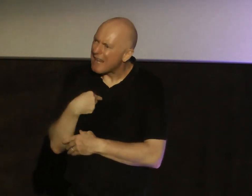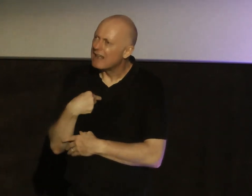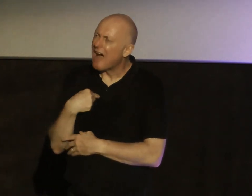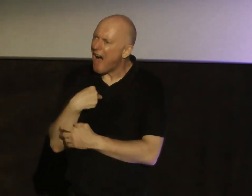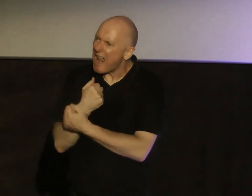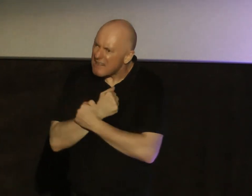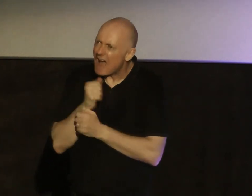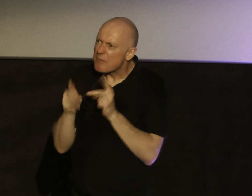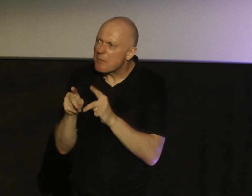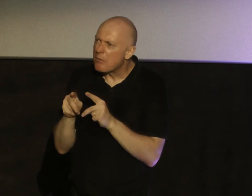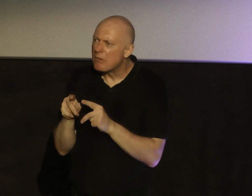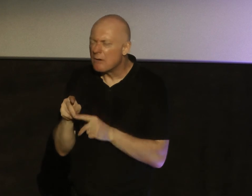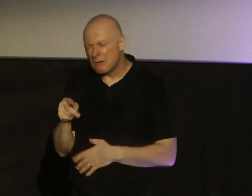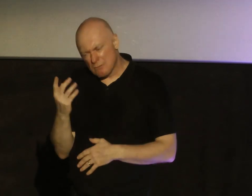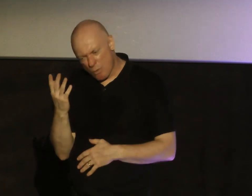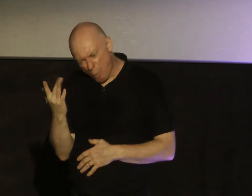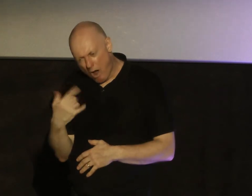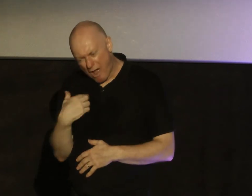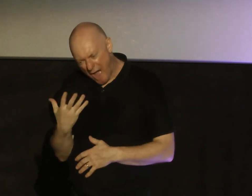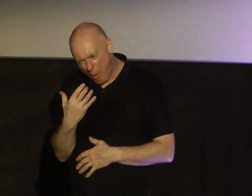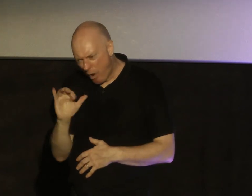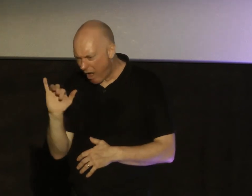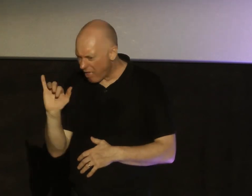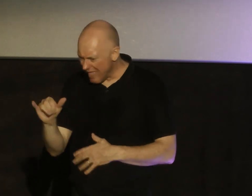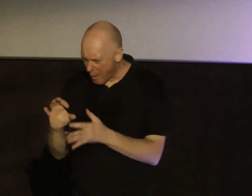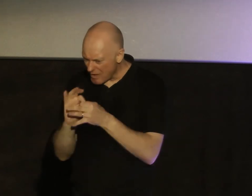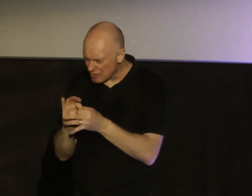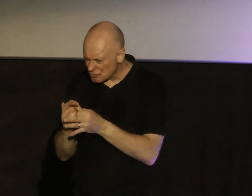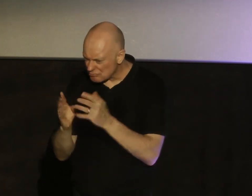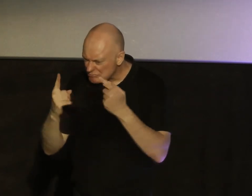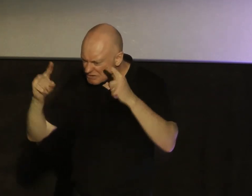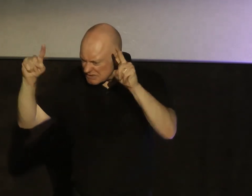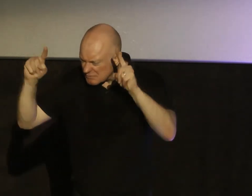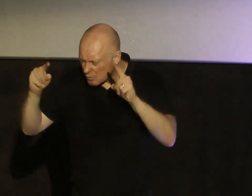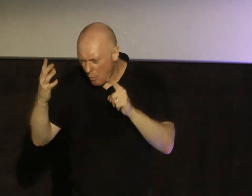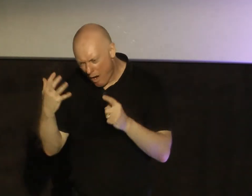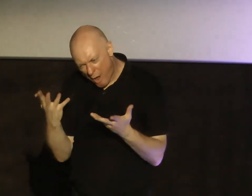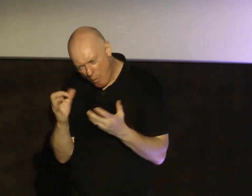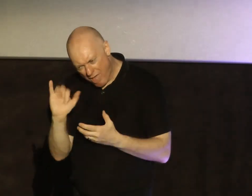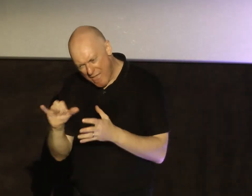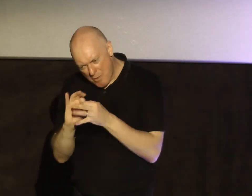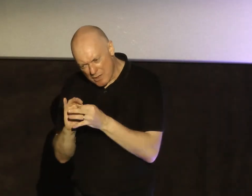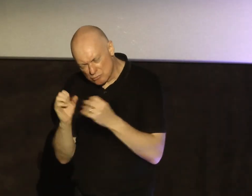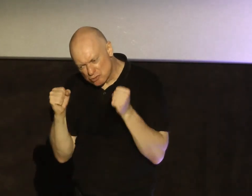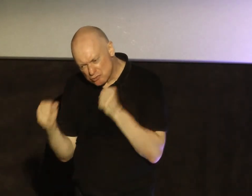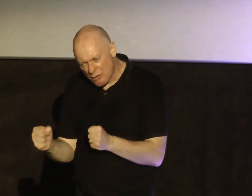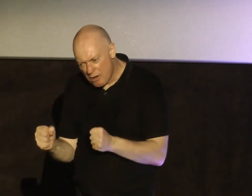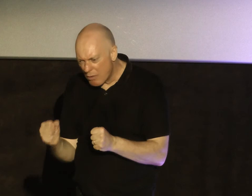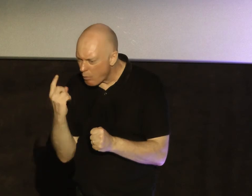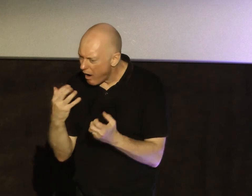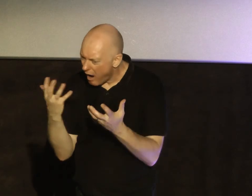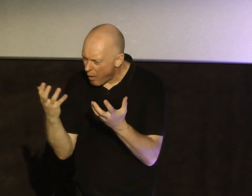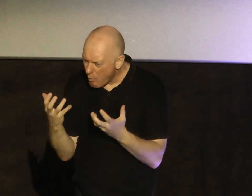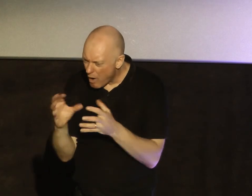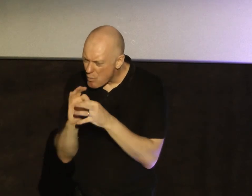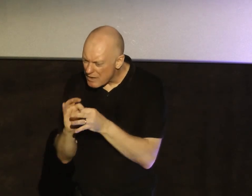Why do I want this relationship to proceed? Why do I want this relationship to be strong? Why do I want this relationship to